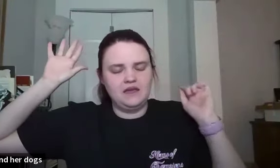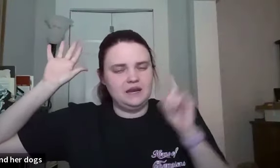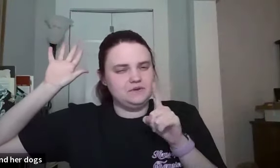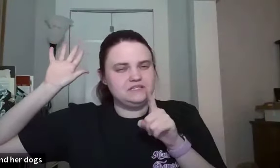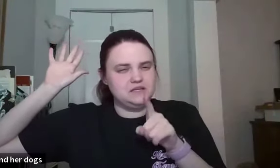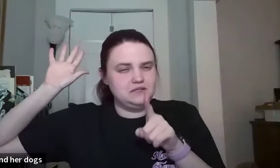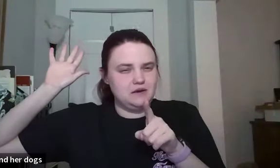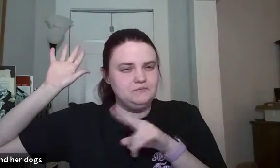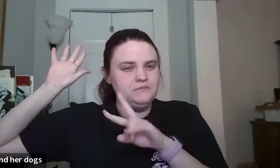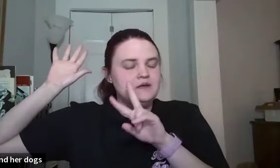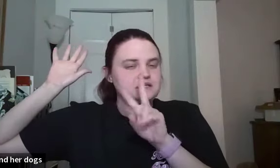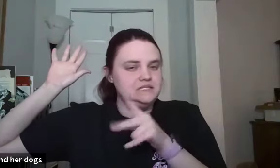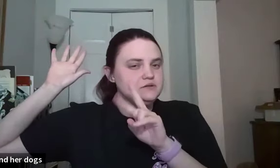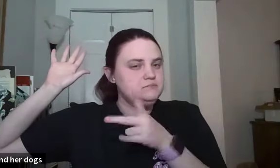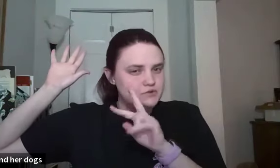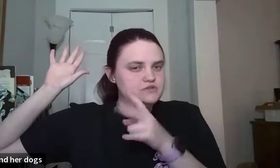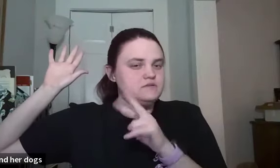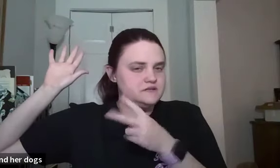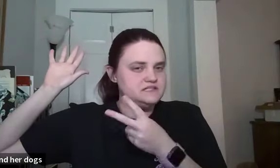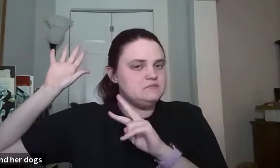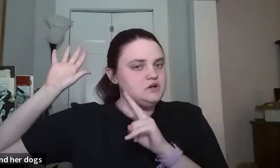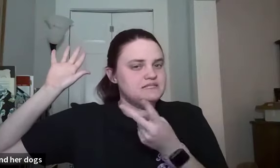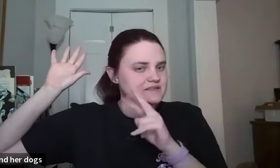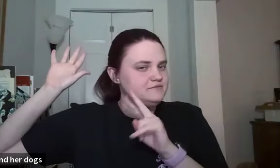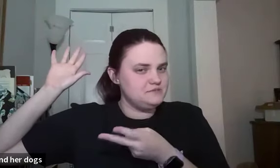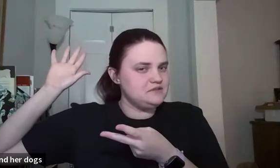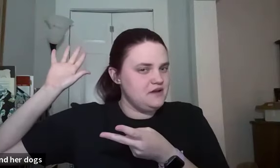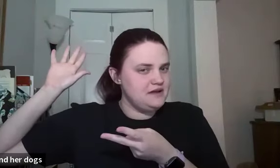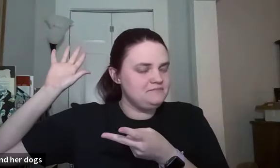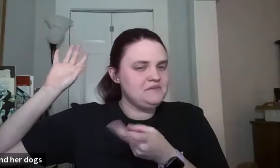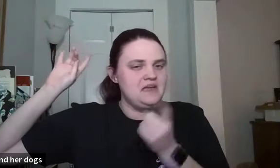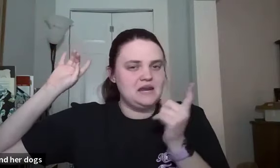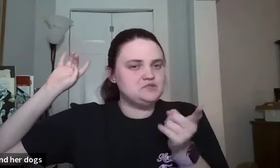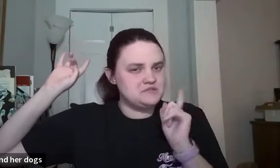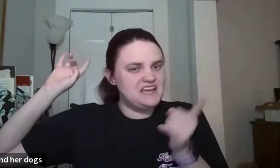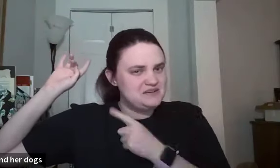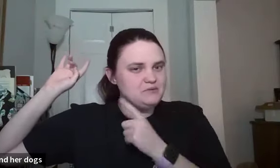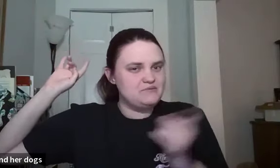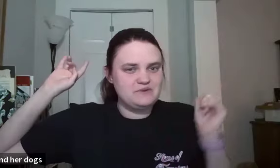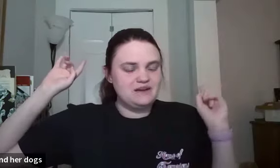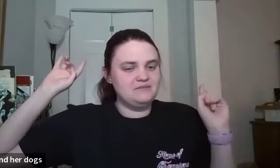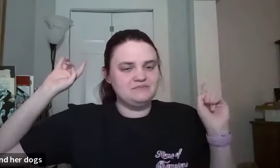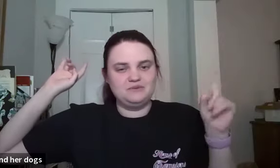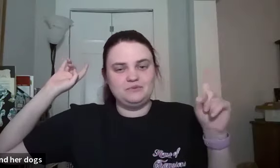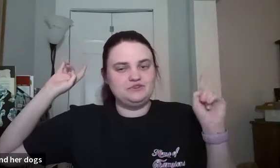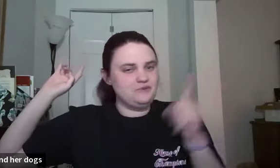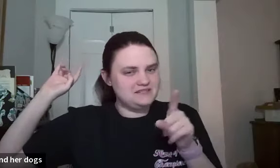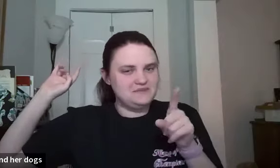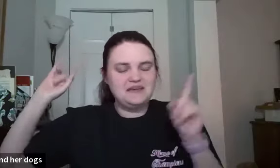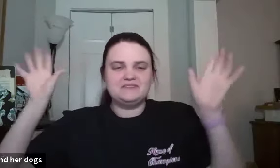And I'm going to tell you now, deer and moose are very similar. I see them flipped a lot. I'm sure Miss Katie would correct me at this